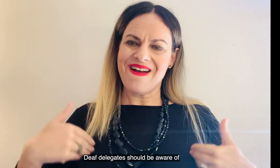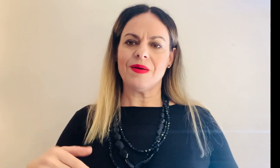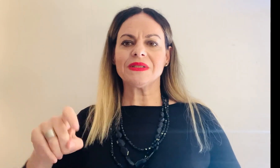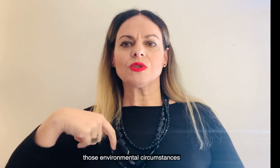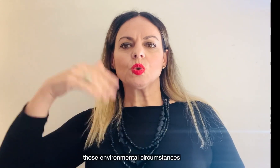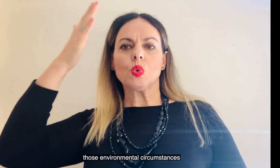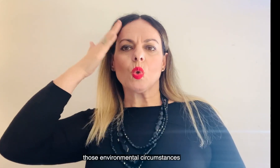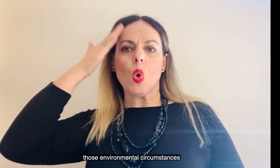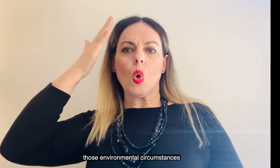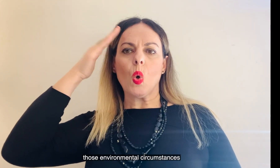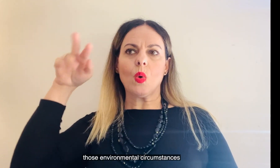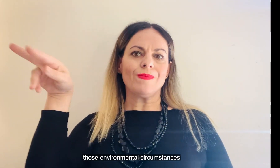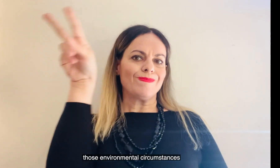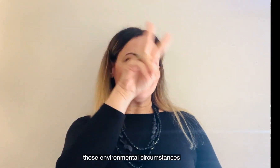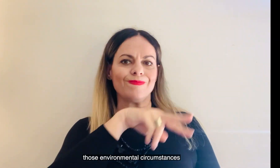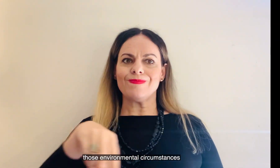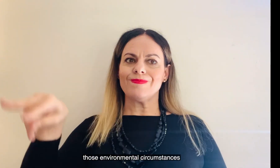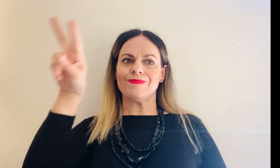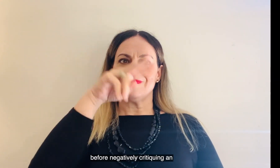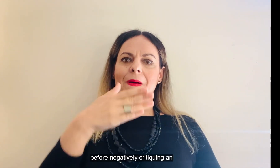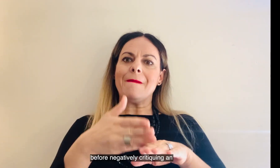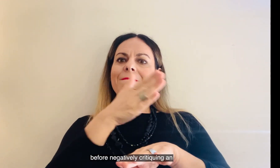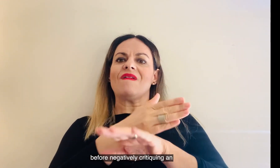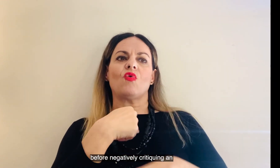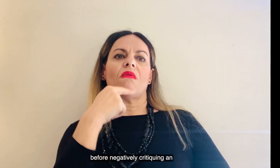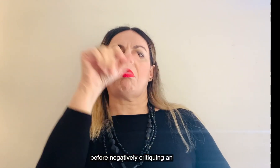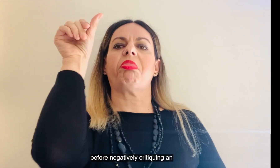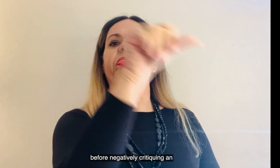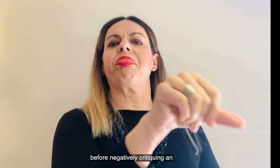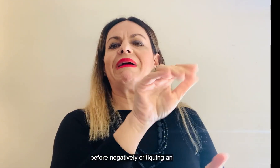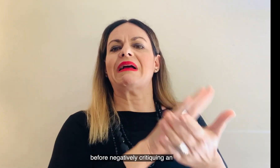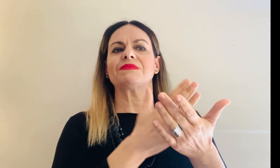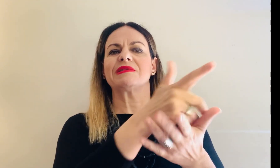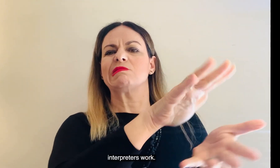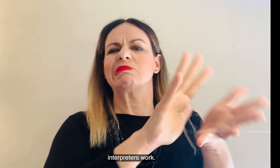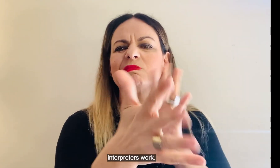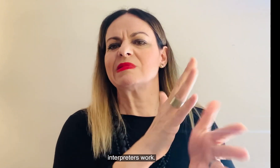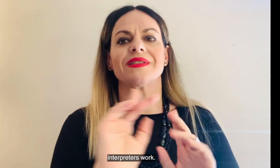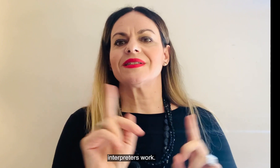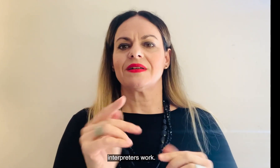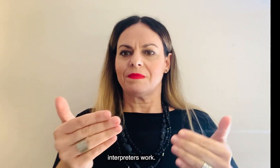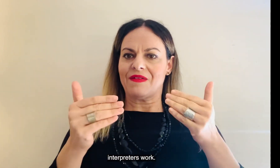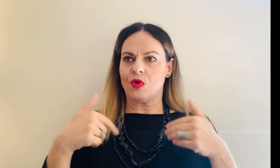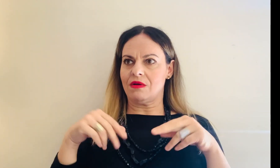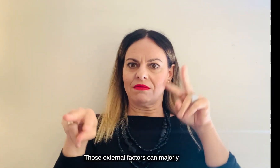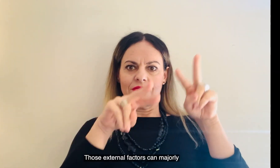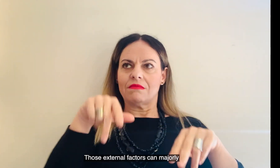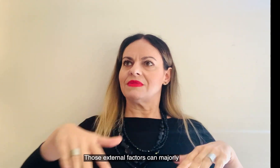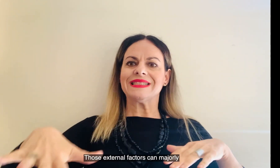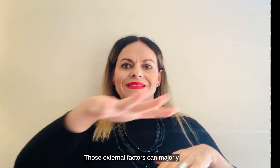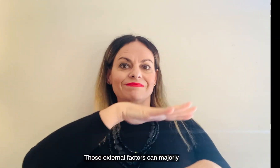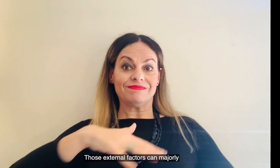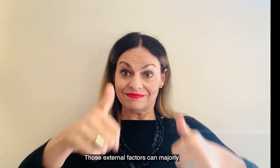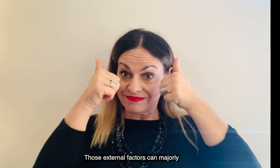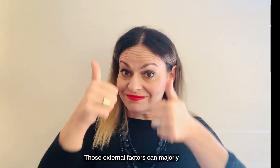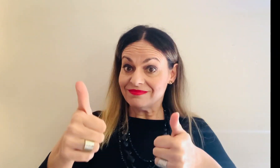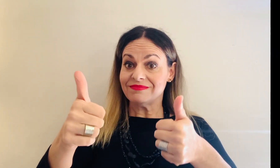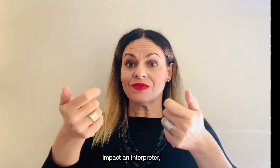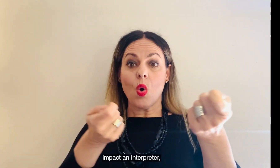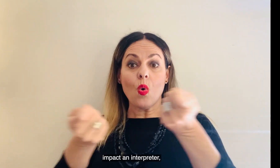be aware of those environmental circumstances before negatively critiquing an interpreter's work. Those external factors can